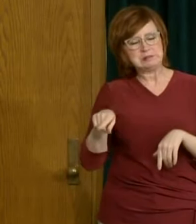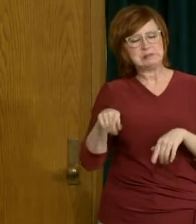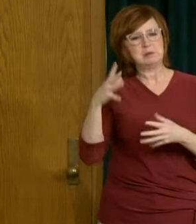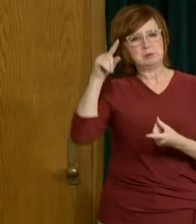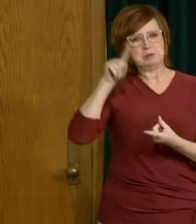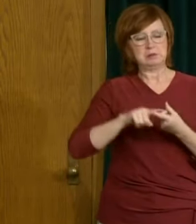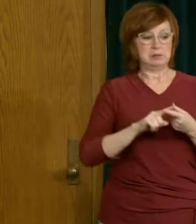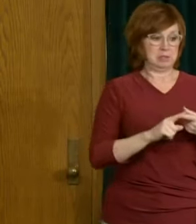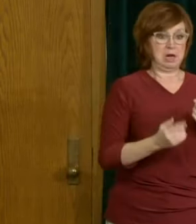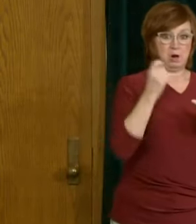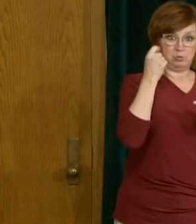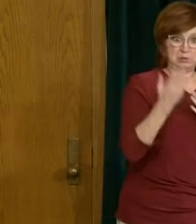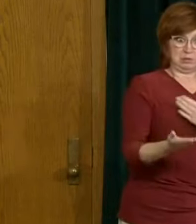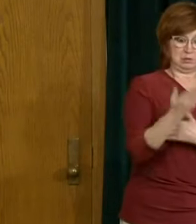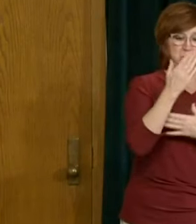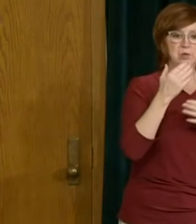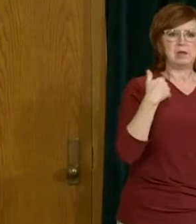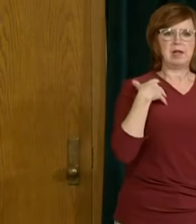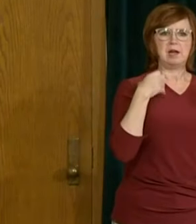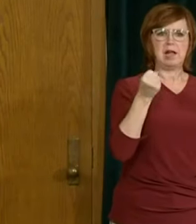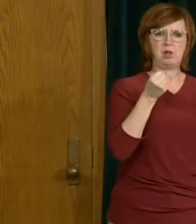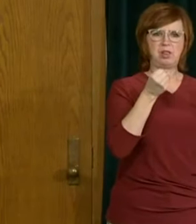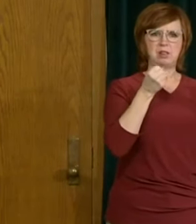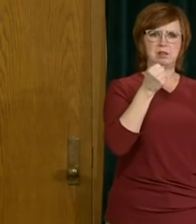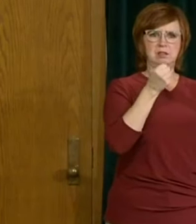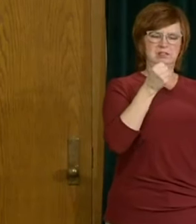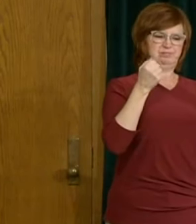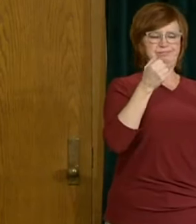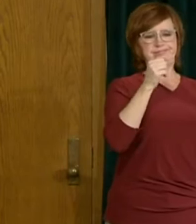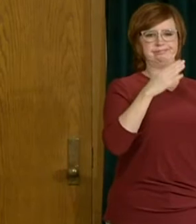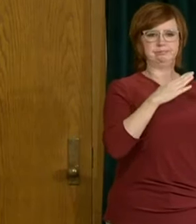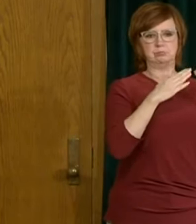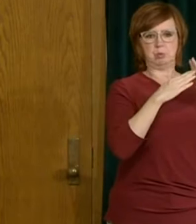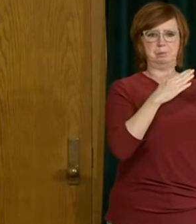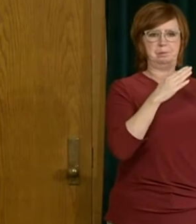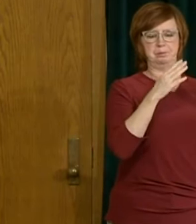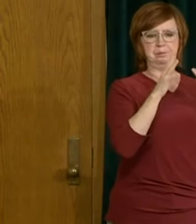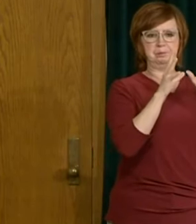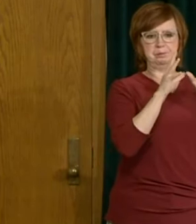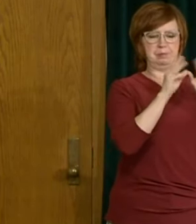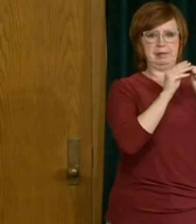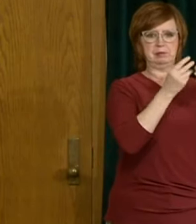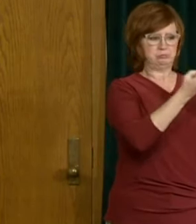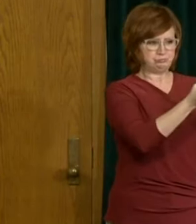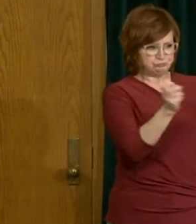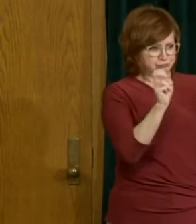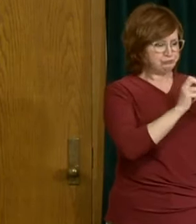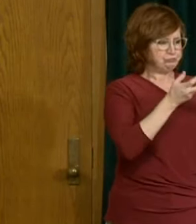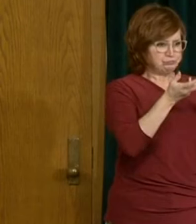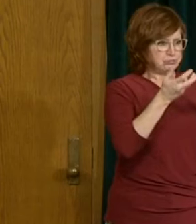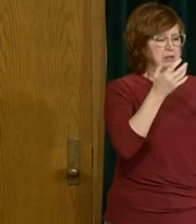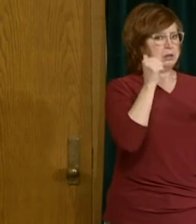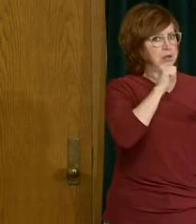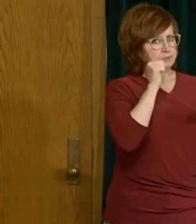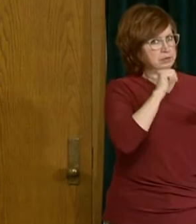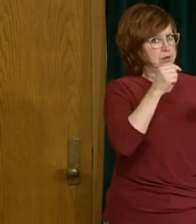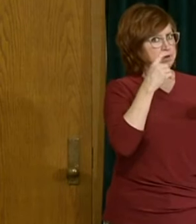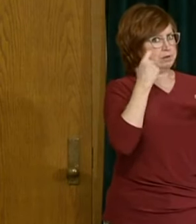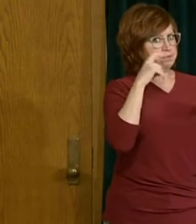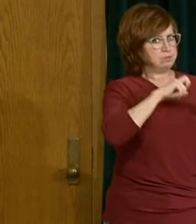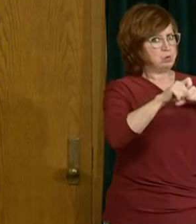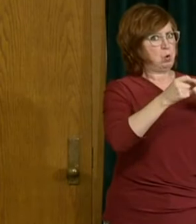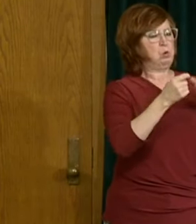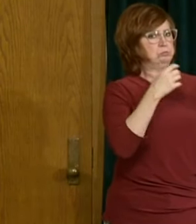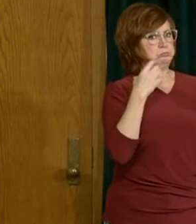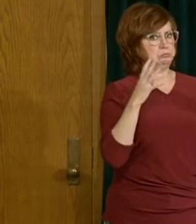officials during our daily call. And while I think we're doing the right things at our long-term care homes, I've asked our health officials to continue